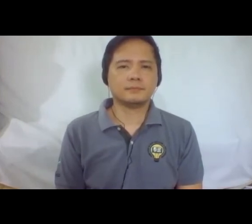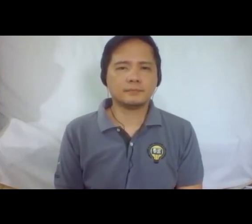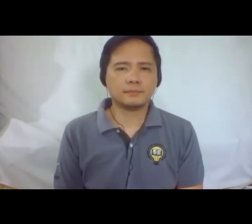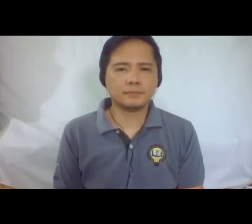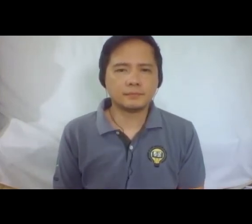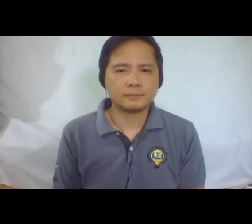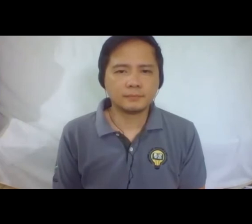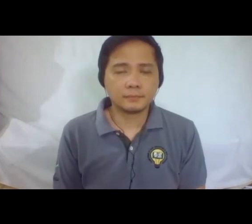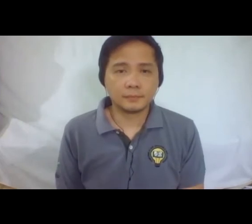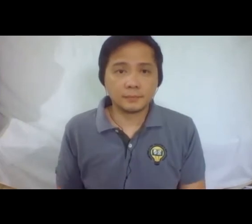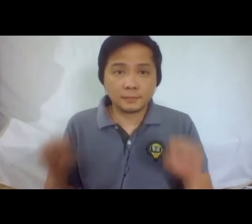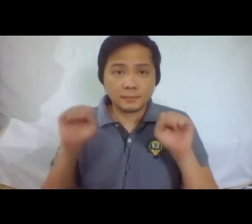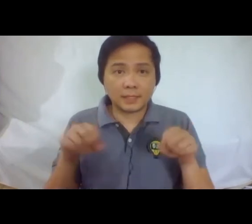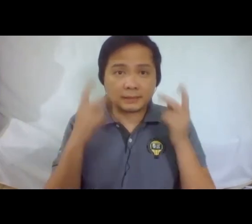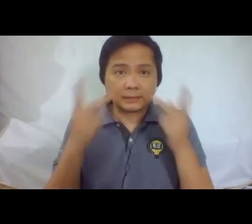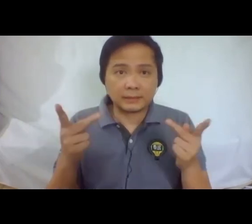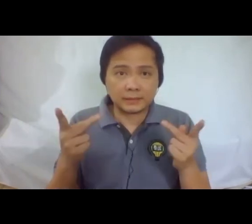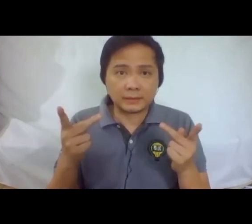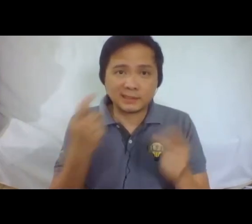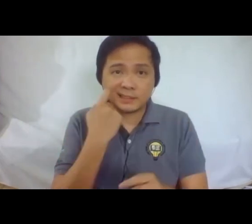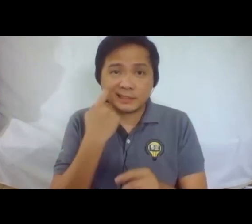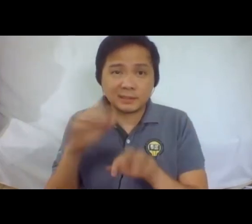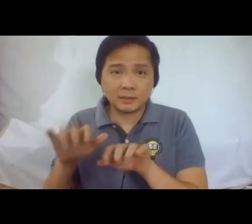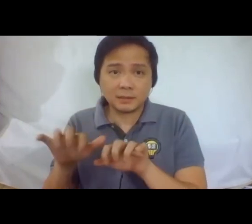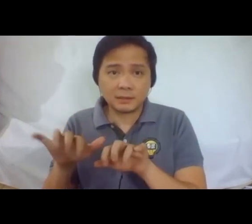Okay, can everybody see on the chat?